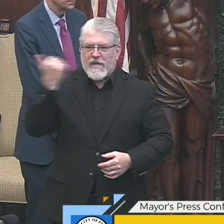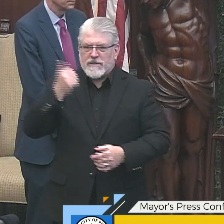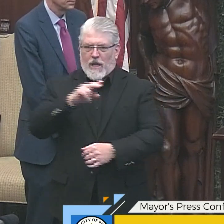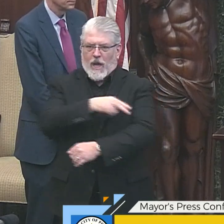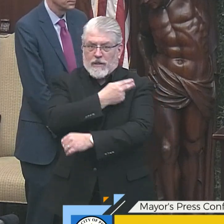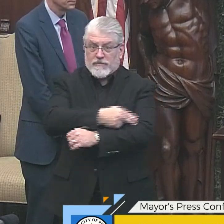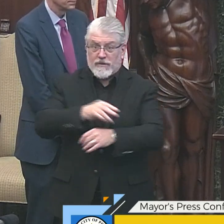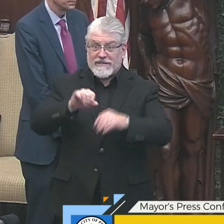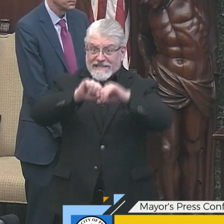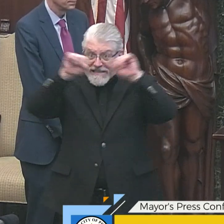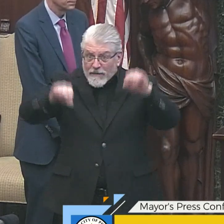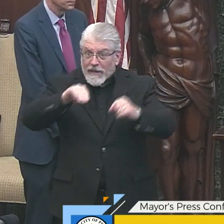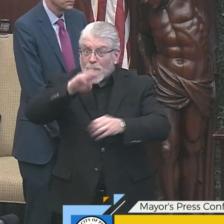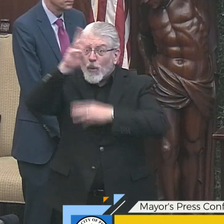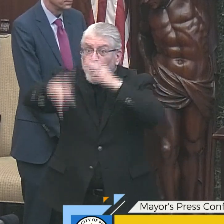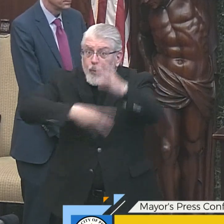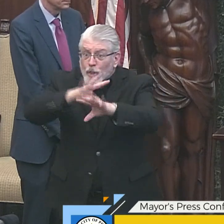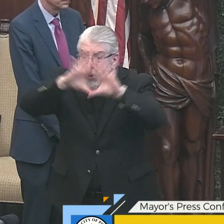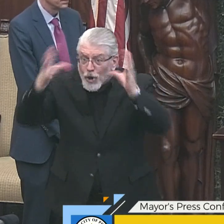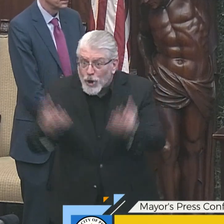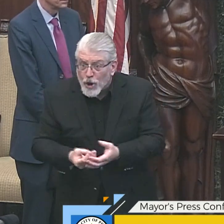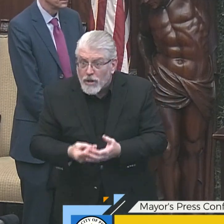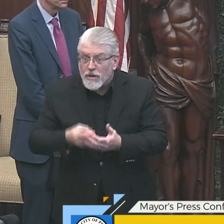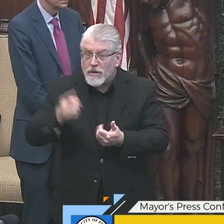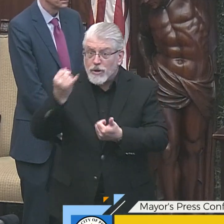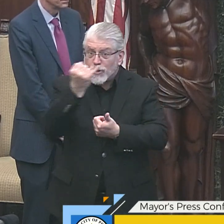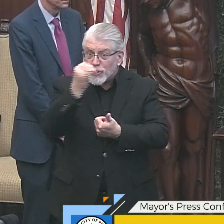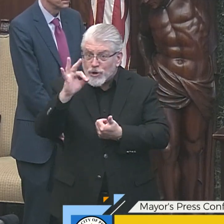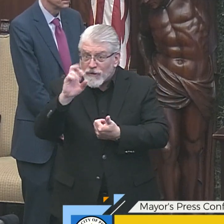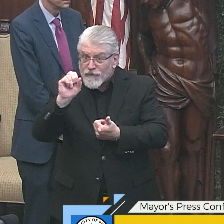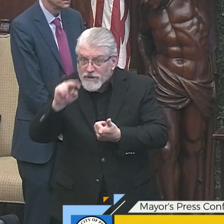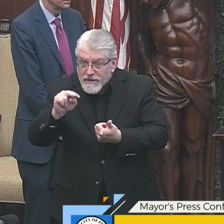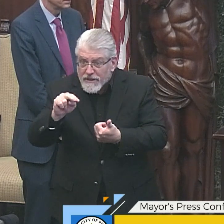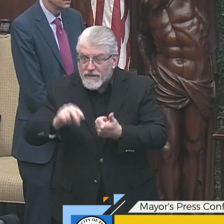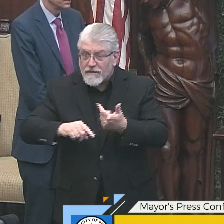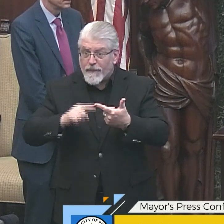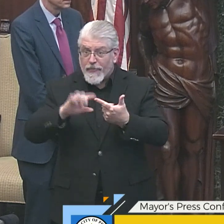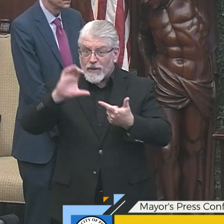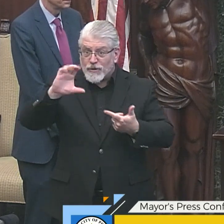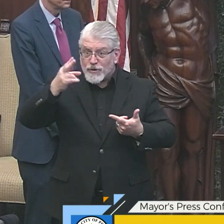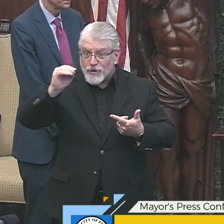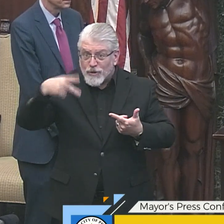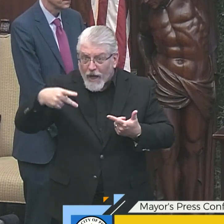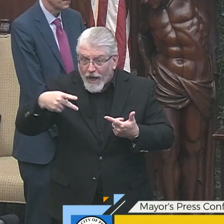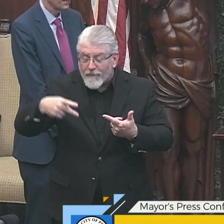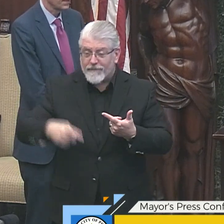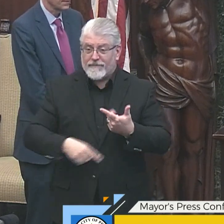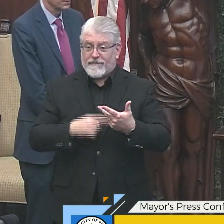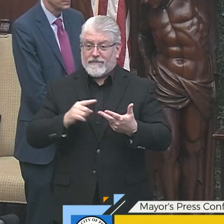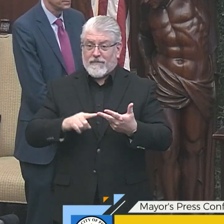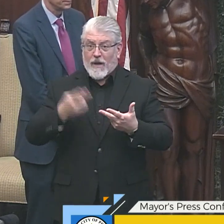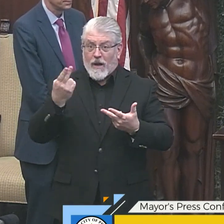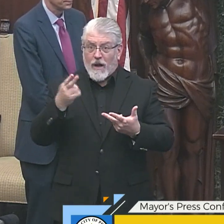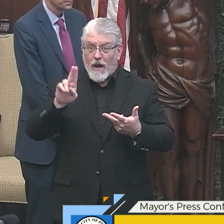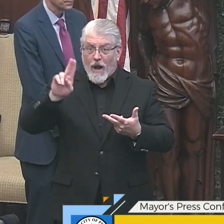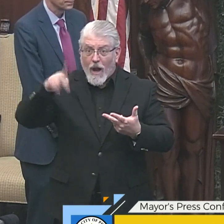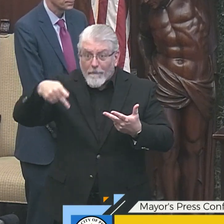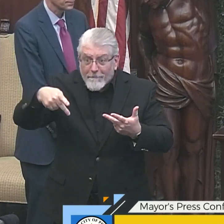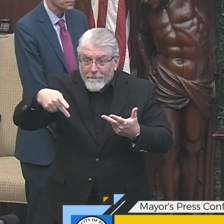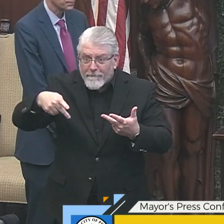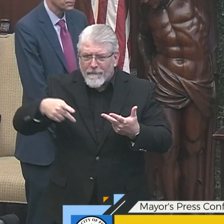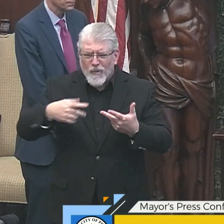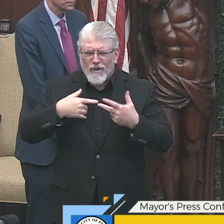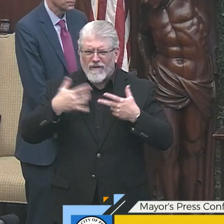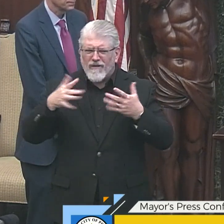and CHOP and Einstein and all the hospitals that we have here, they do a terrific job. They're staffed and run by